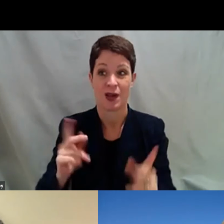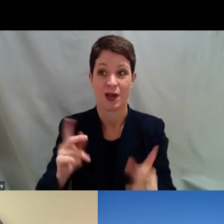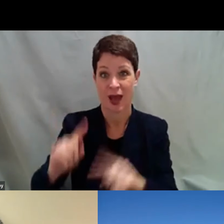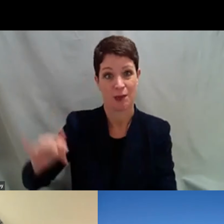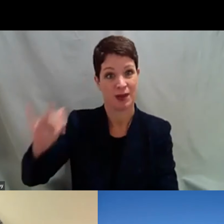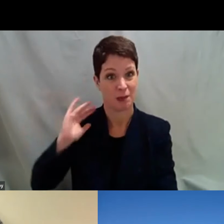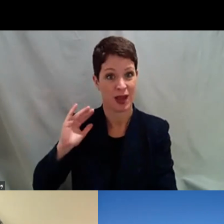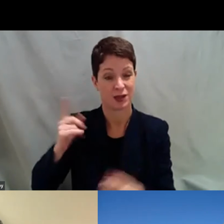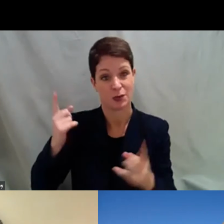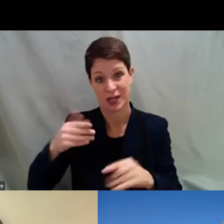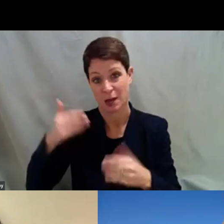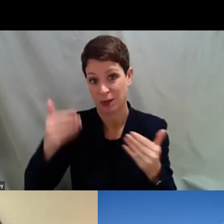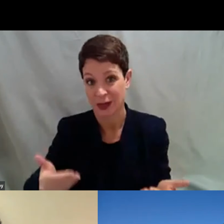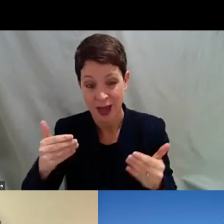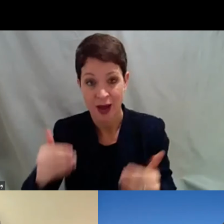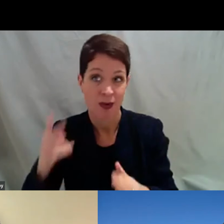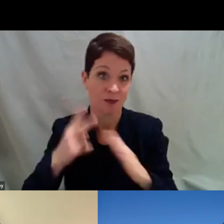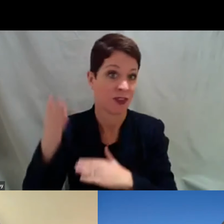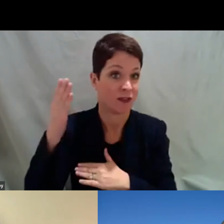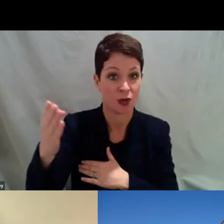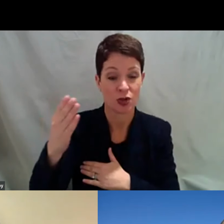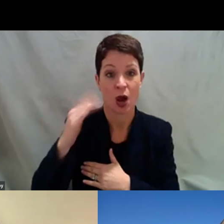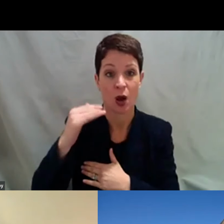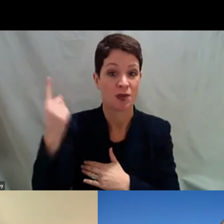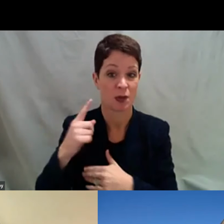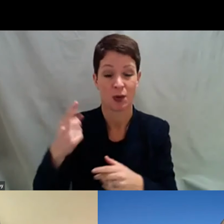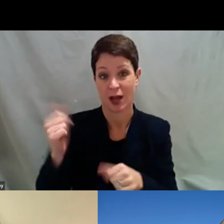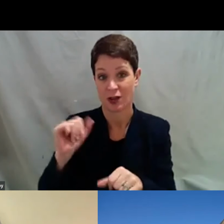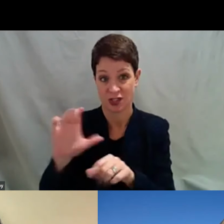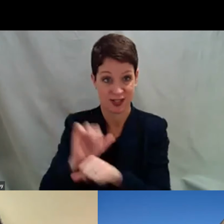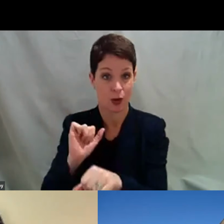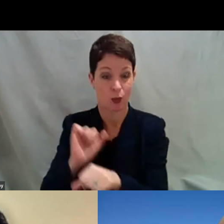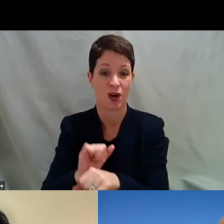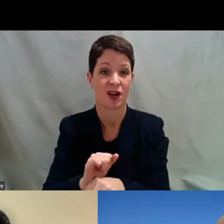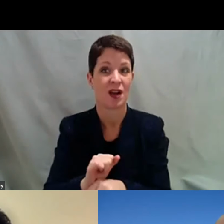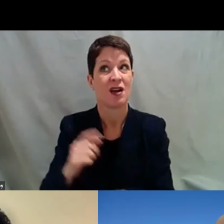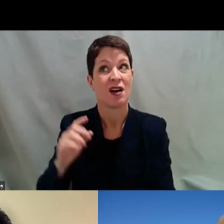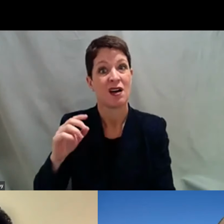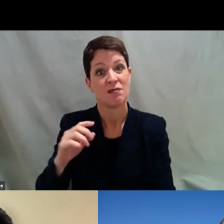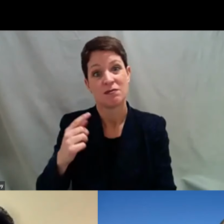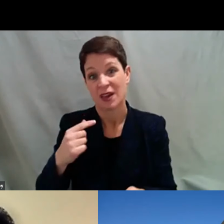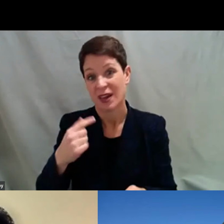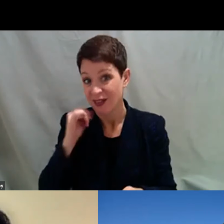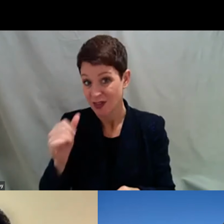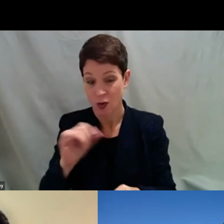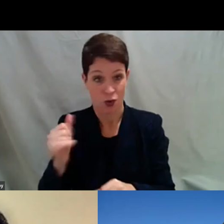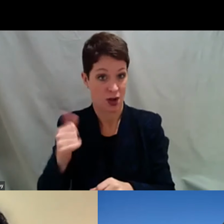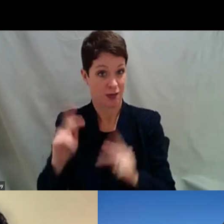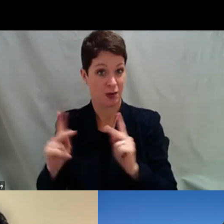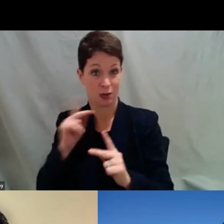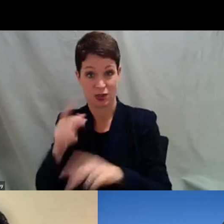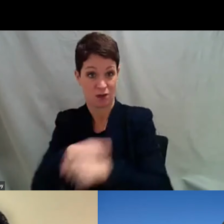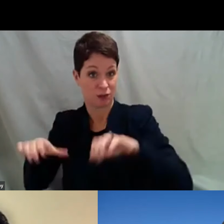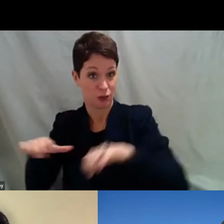And I hope someone does it. If no one else does, I may eventually. But I think that's really an important question. Thank you for that.